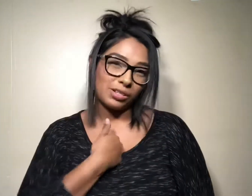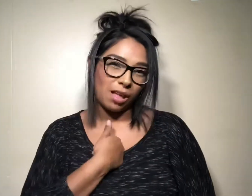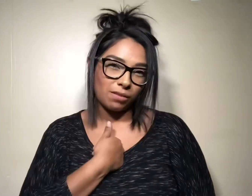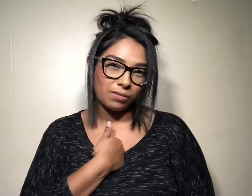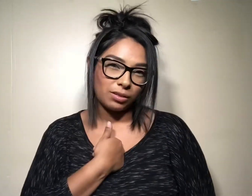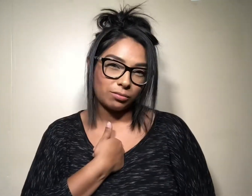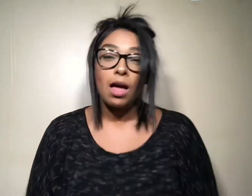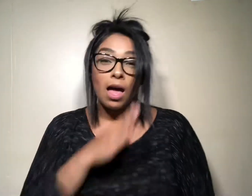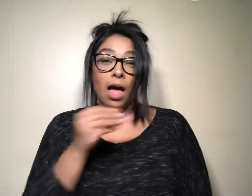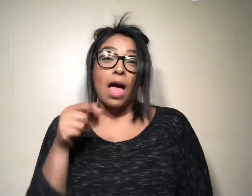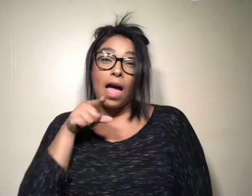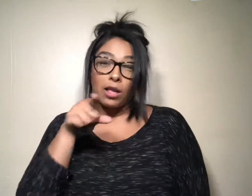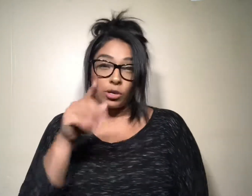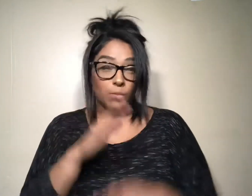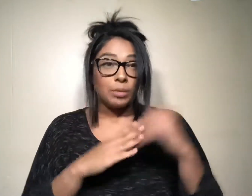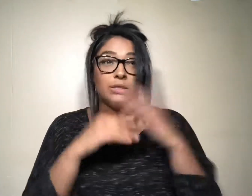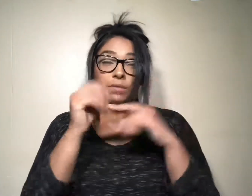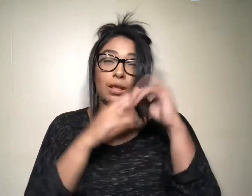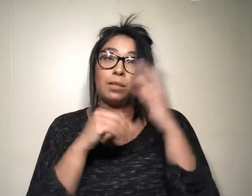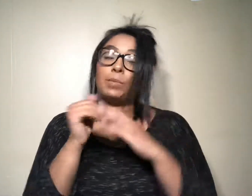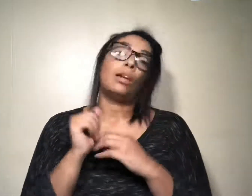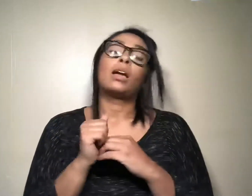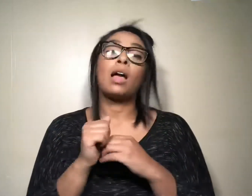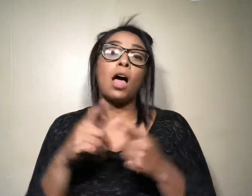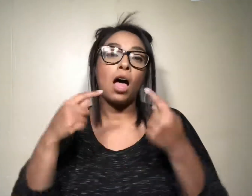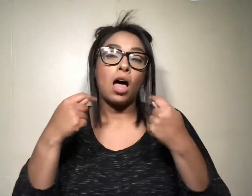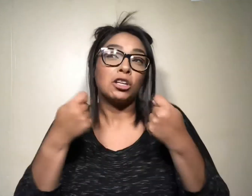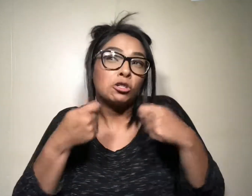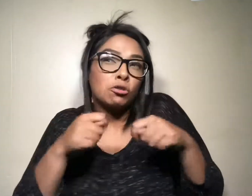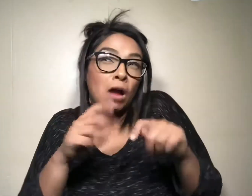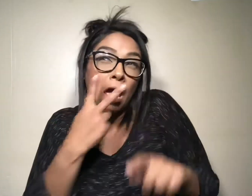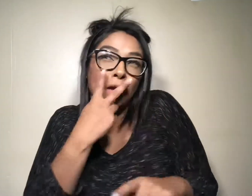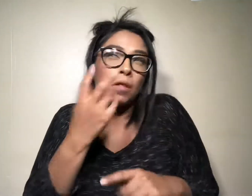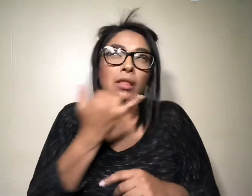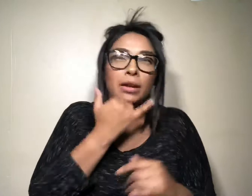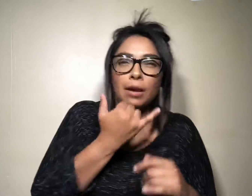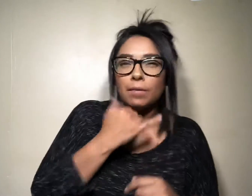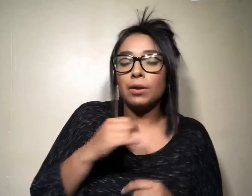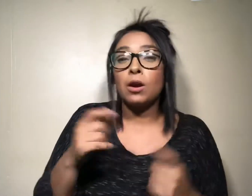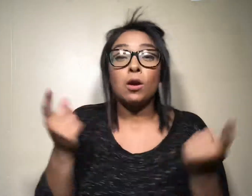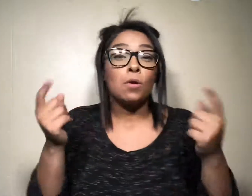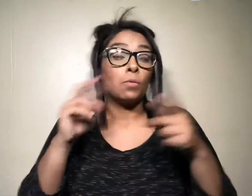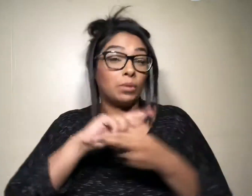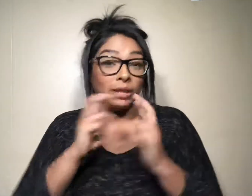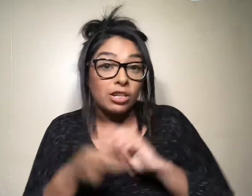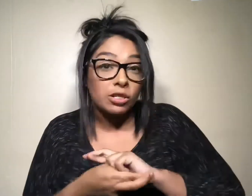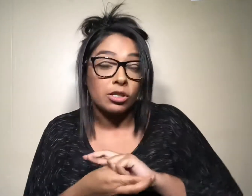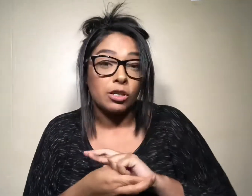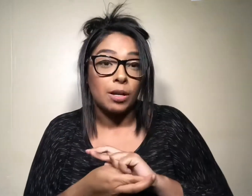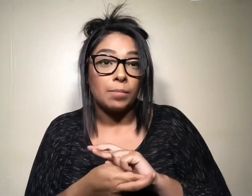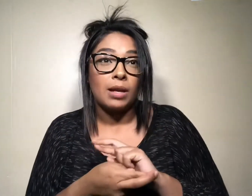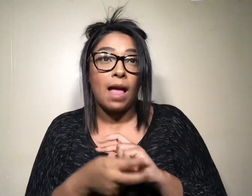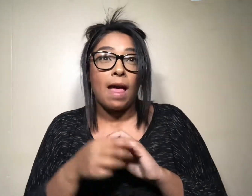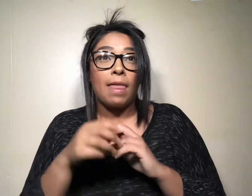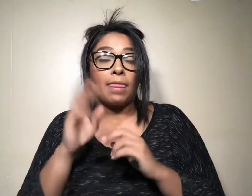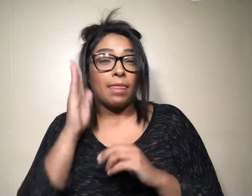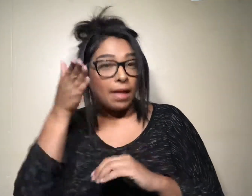yourself, and you will be developing a trial and error relationship